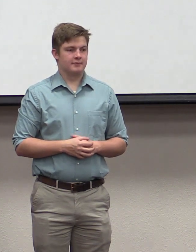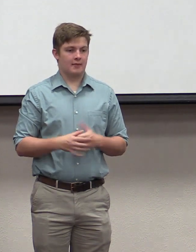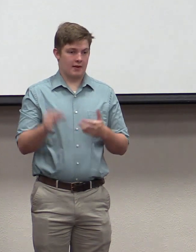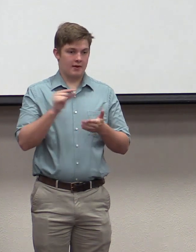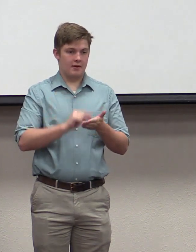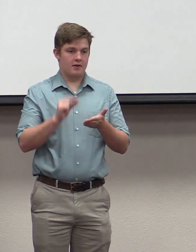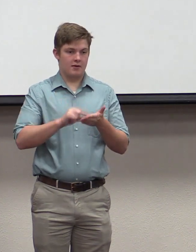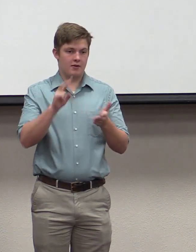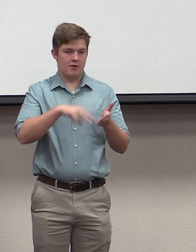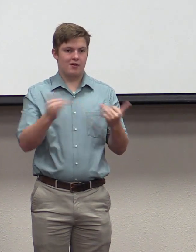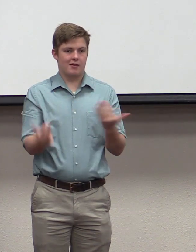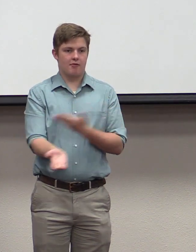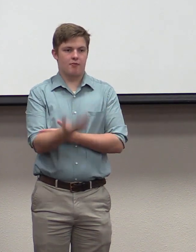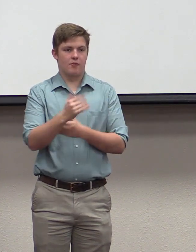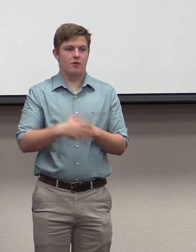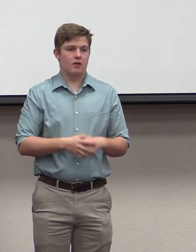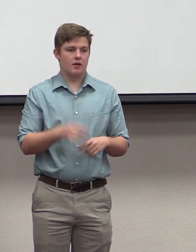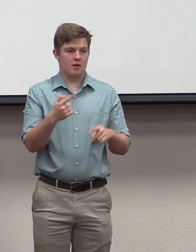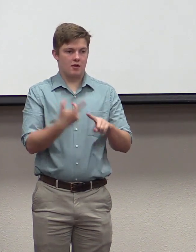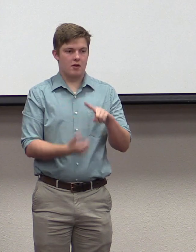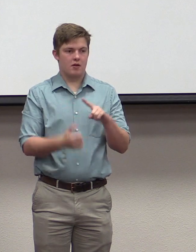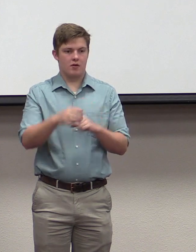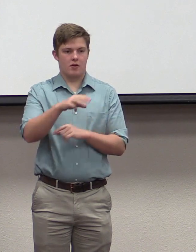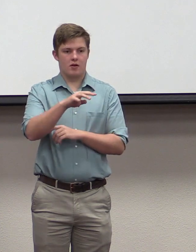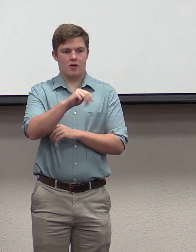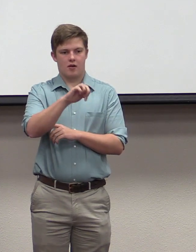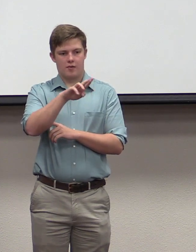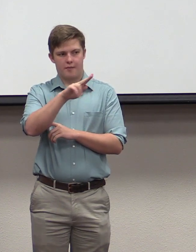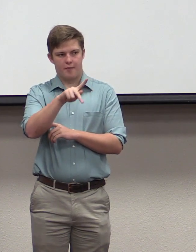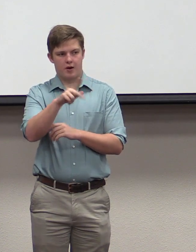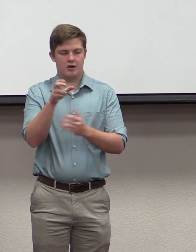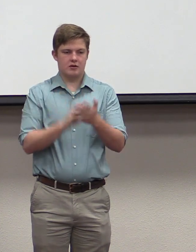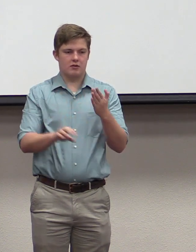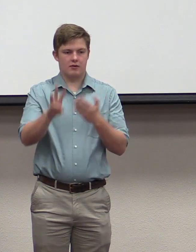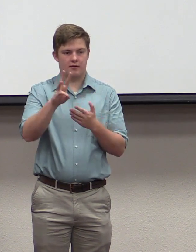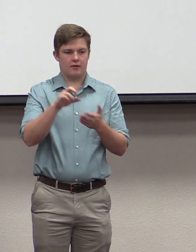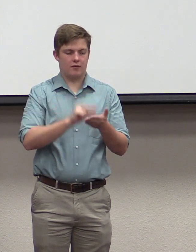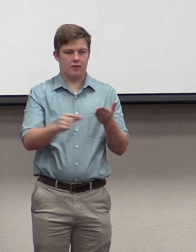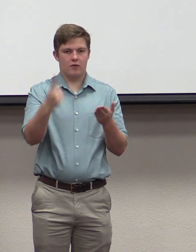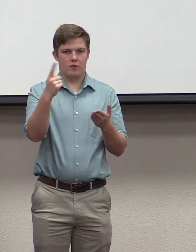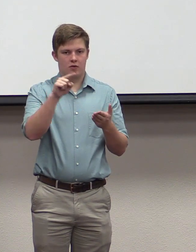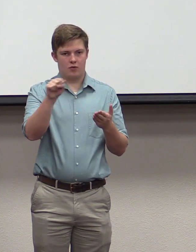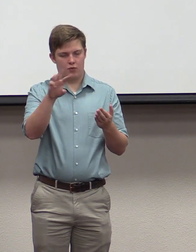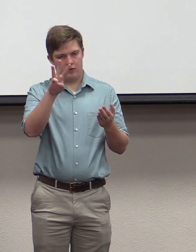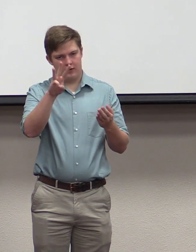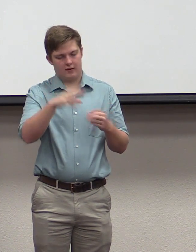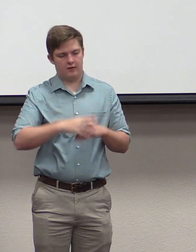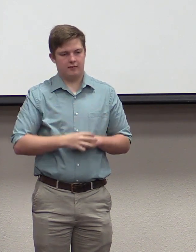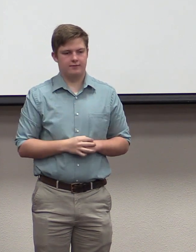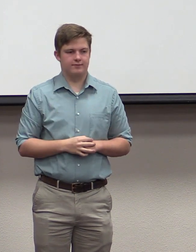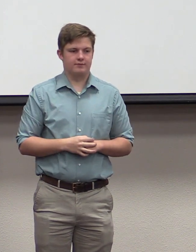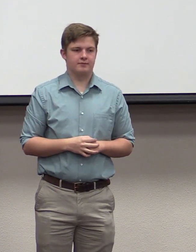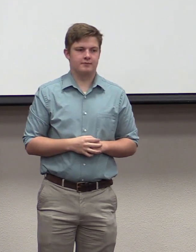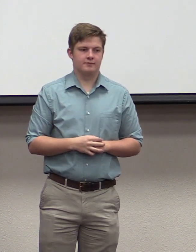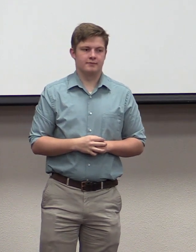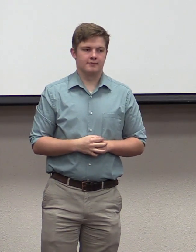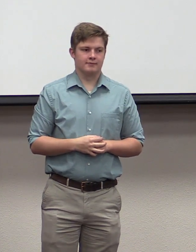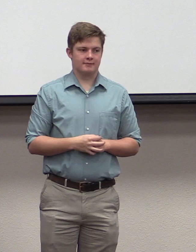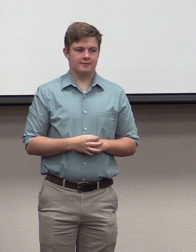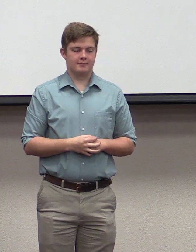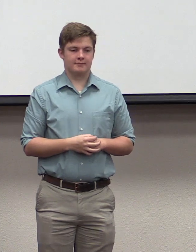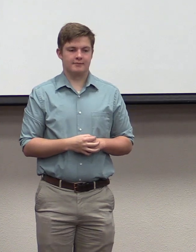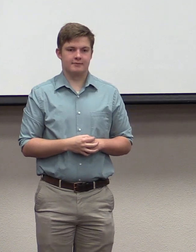Scripture reading this morning will be from Mark chapter 6, verses 1 through 6.